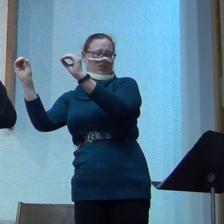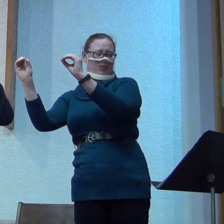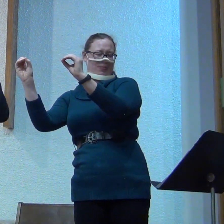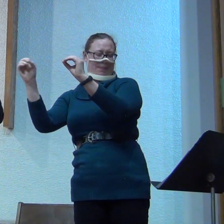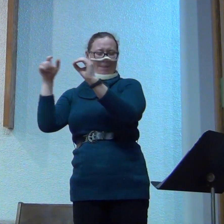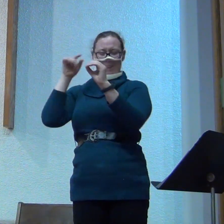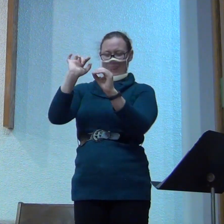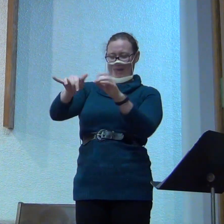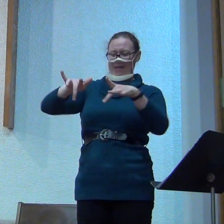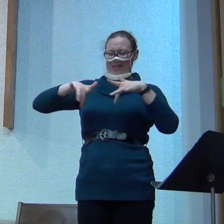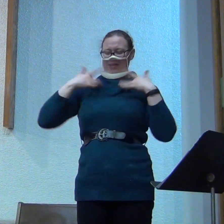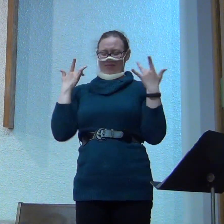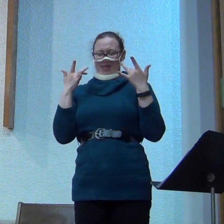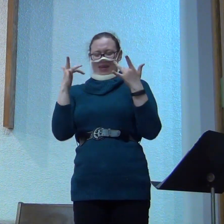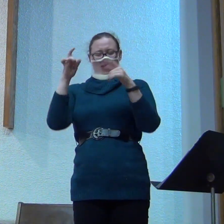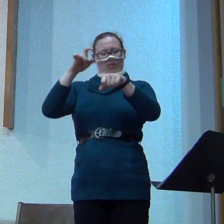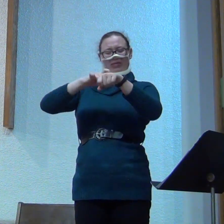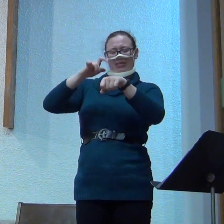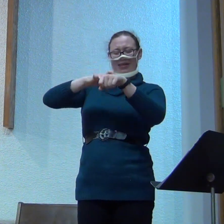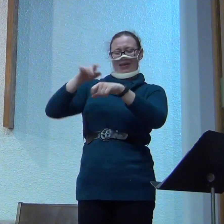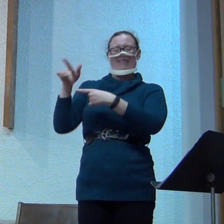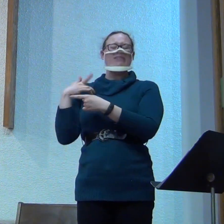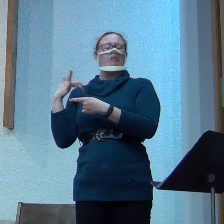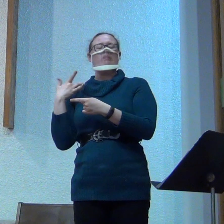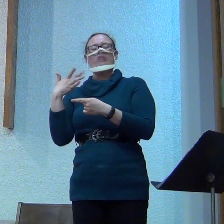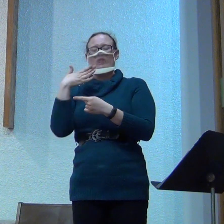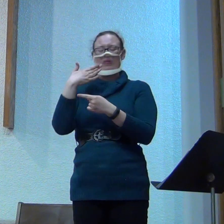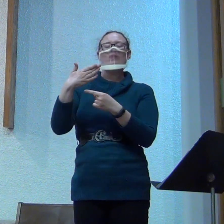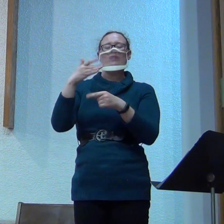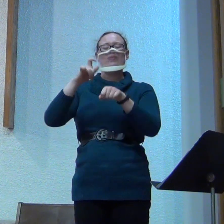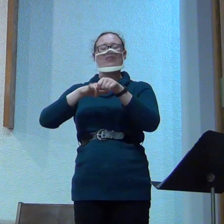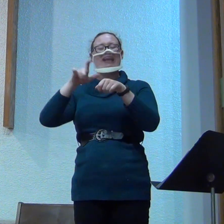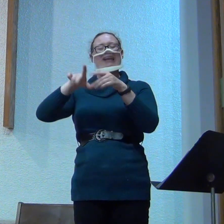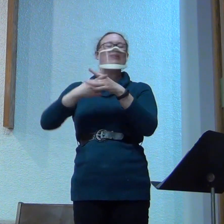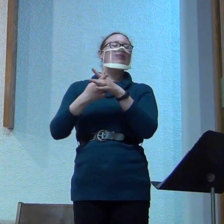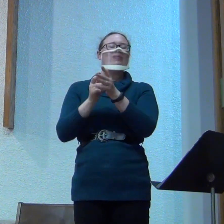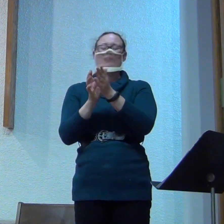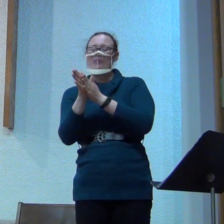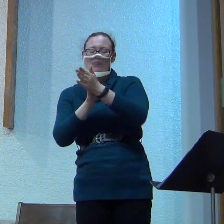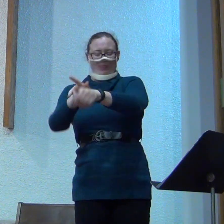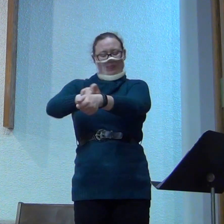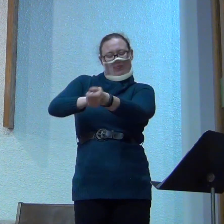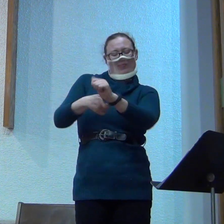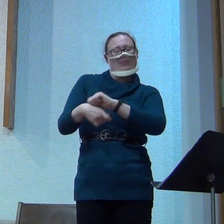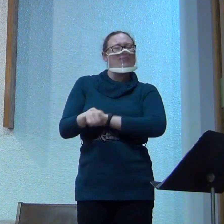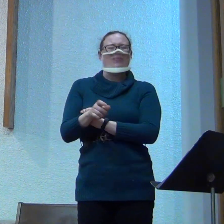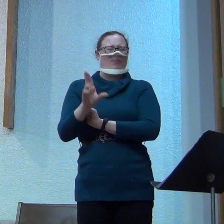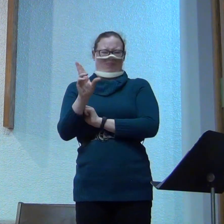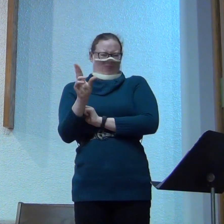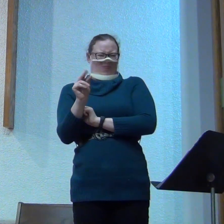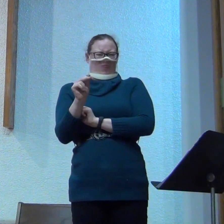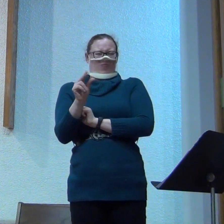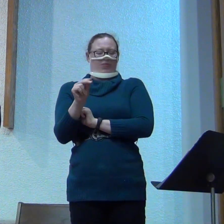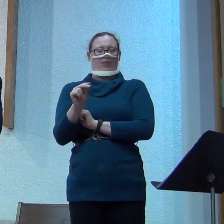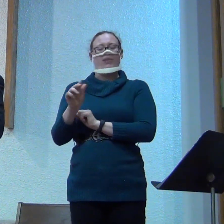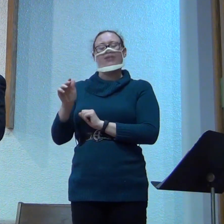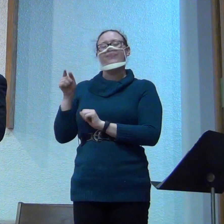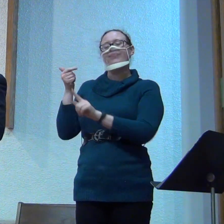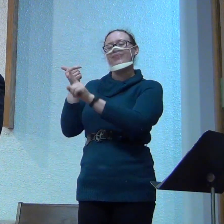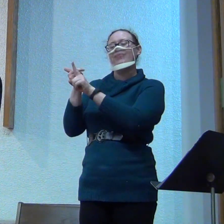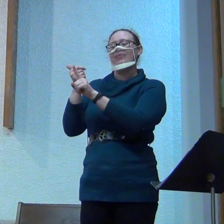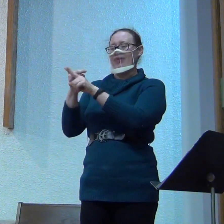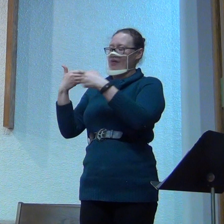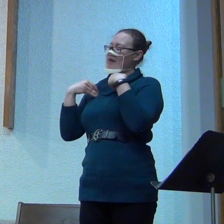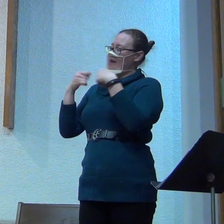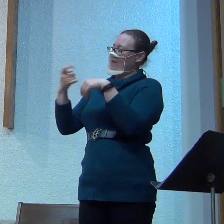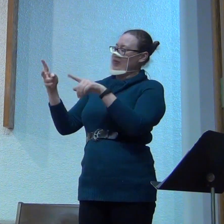the time or the event that he thought, sure, this is where we need to go public. He's